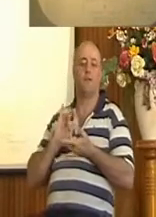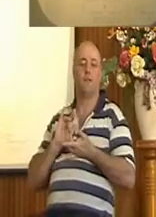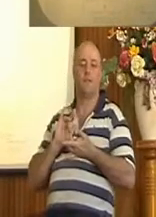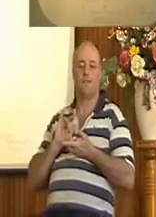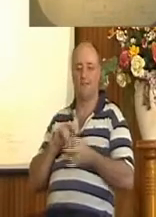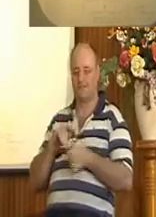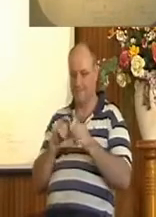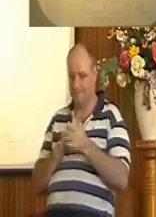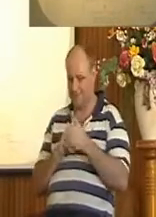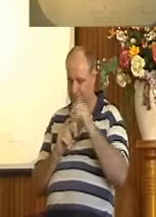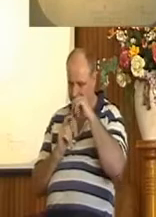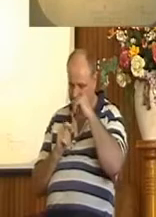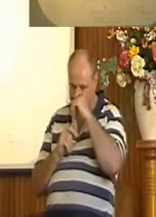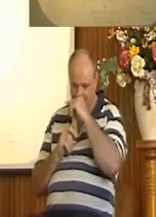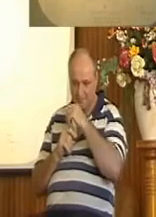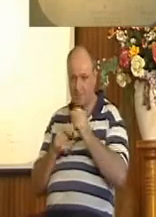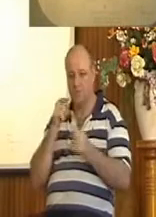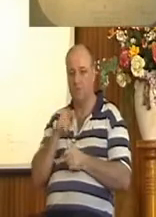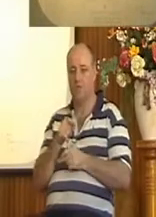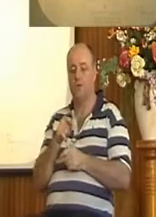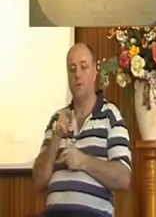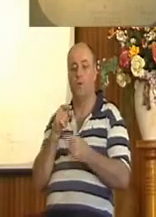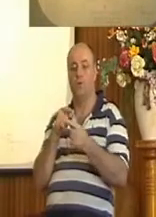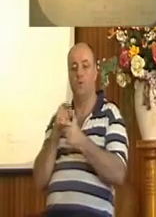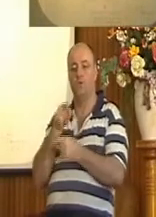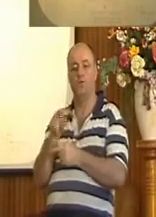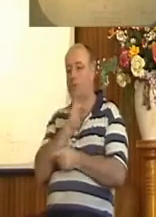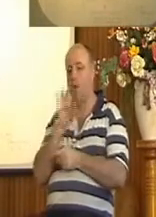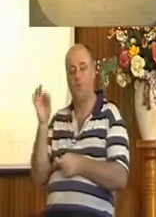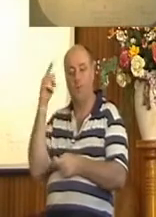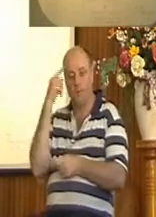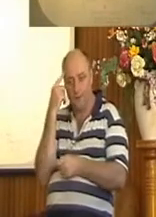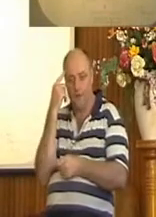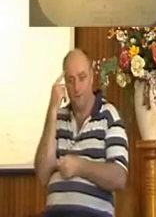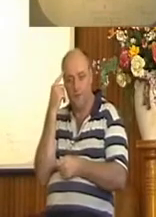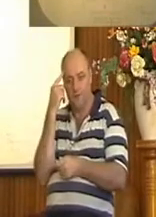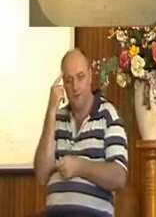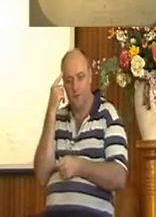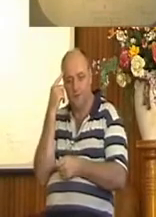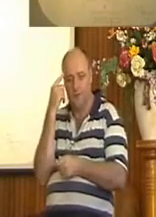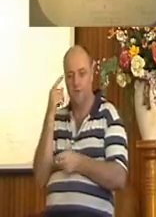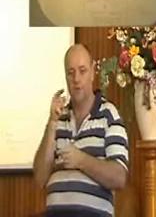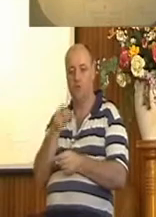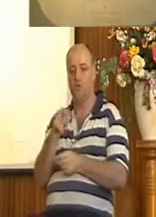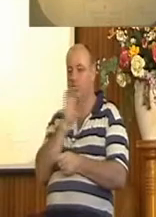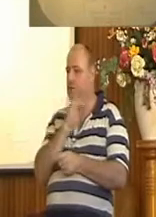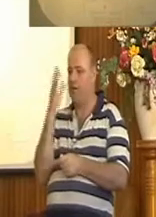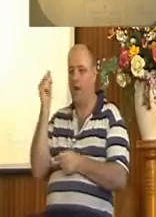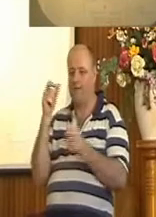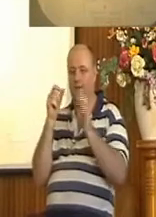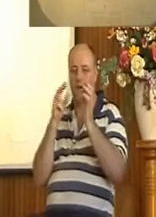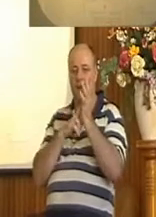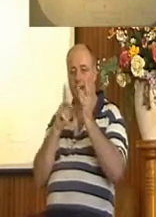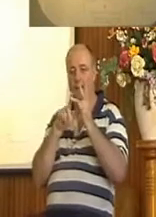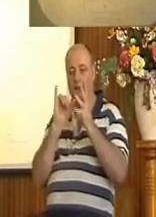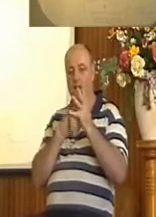That's the nous. You see, we think. But the mere act of thinking is not sufficient